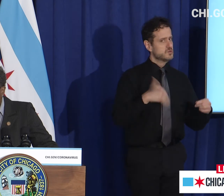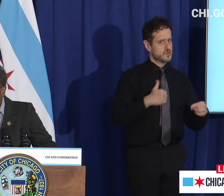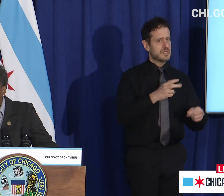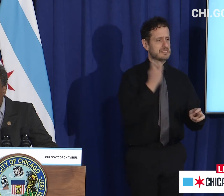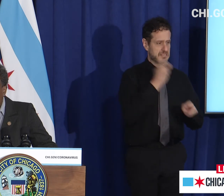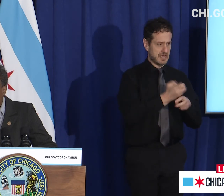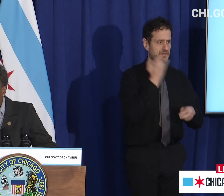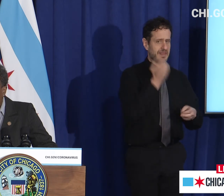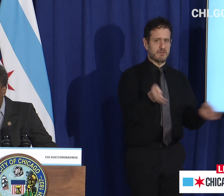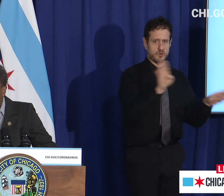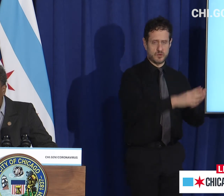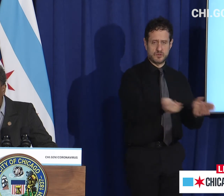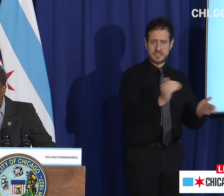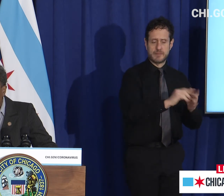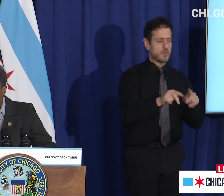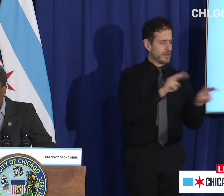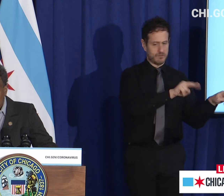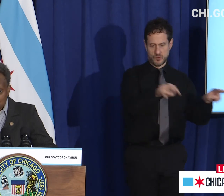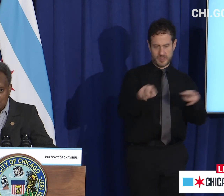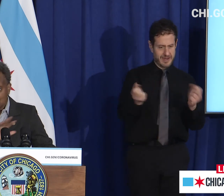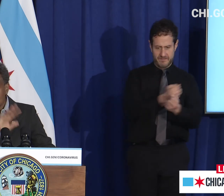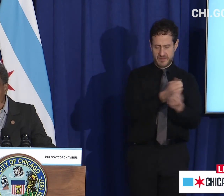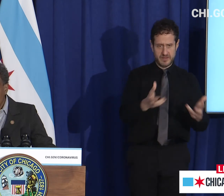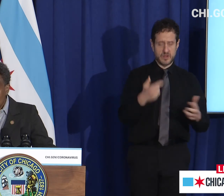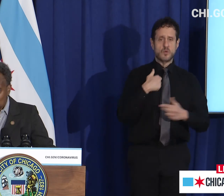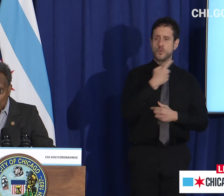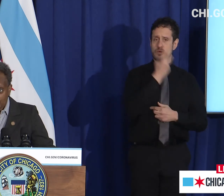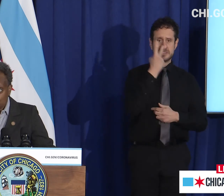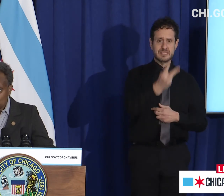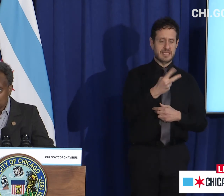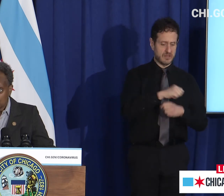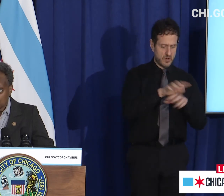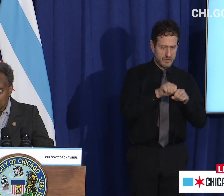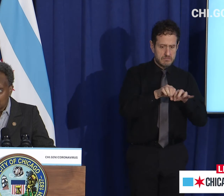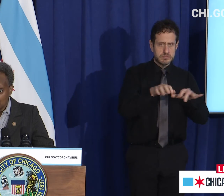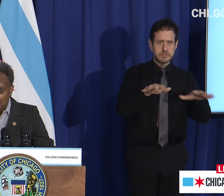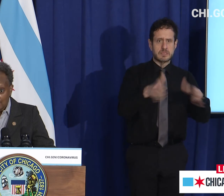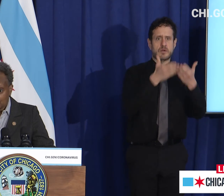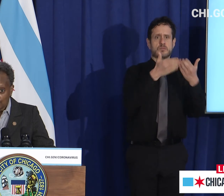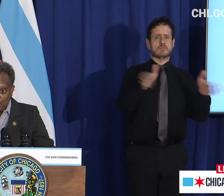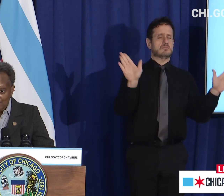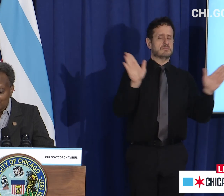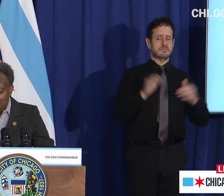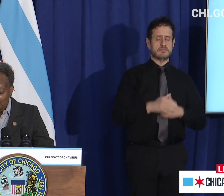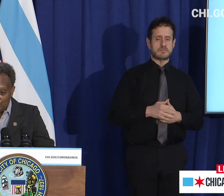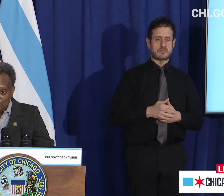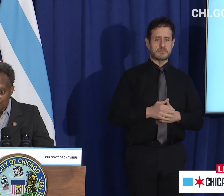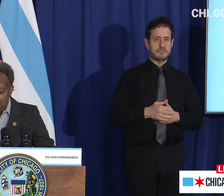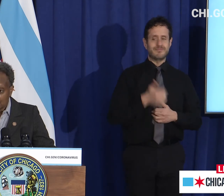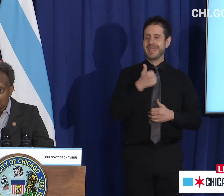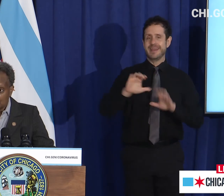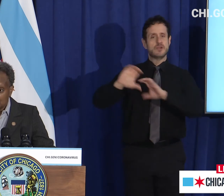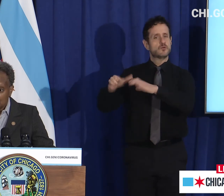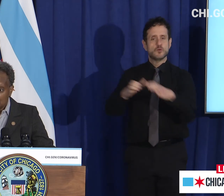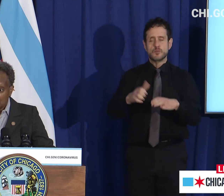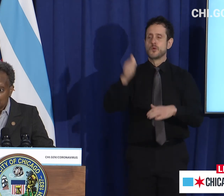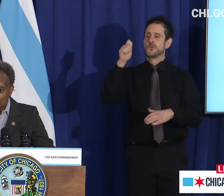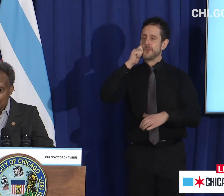But obviously, we're looking at everything. We have to. We're seeing this across the board, as I said, every demographic, every area of the